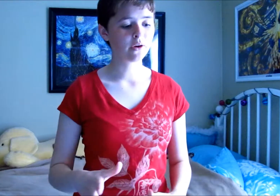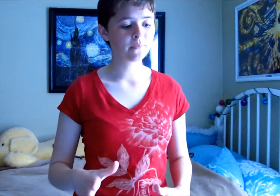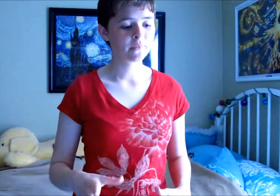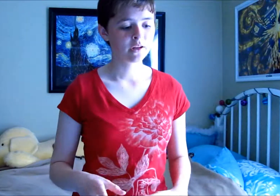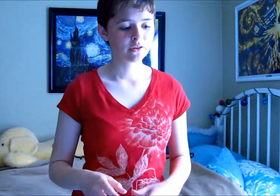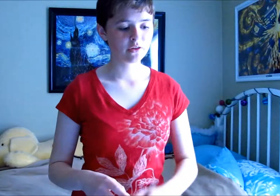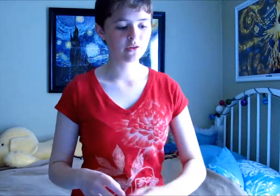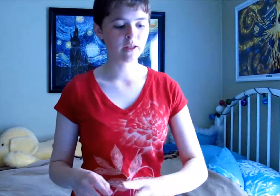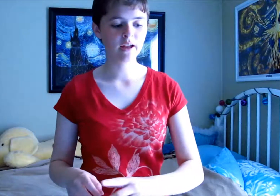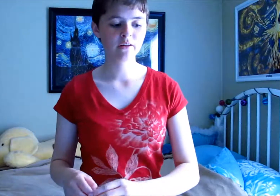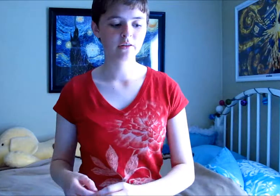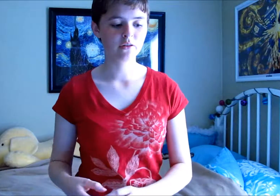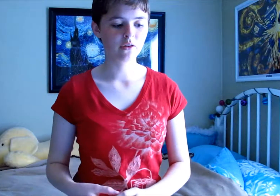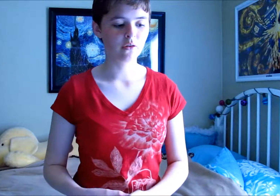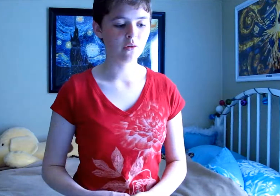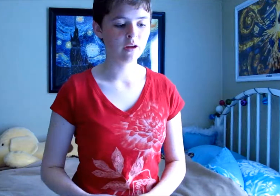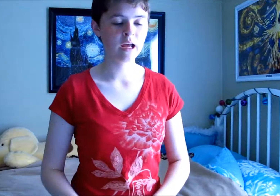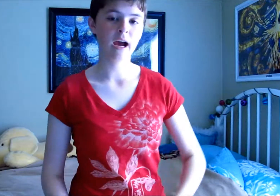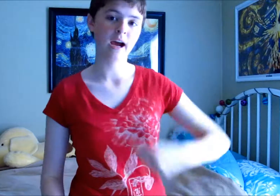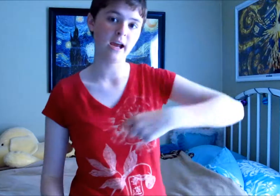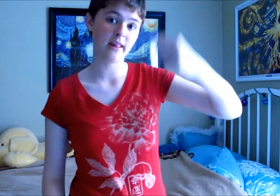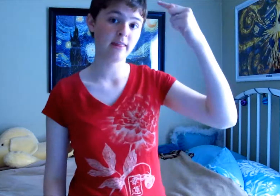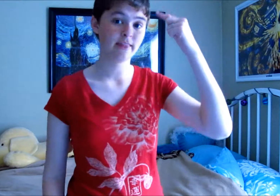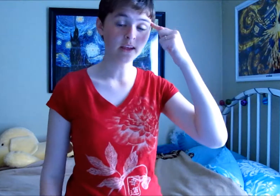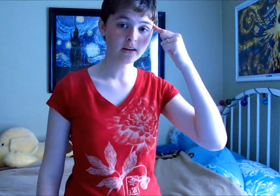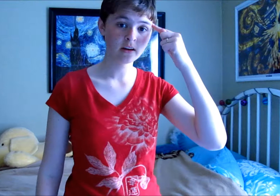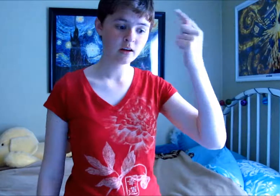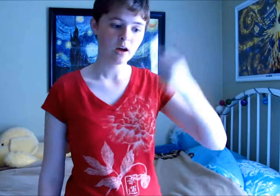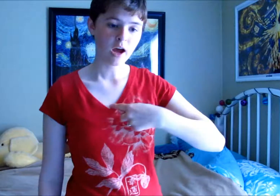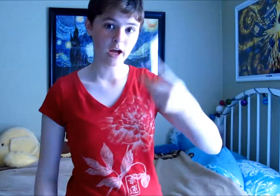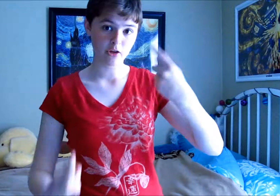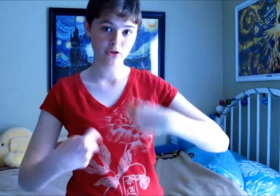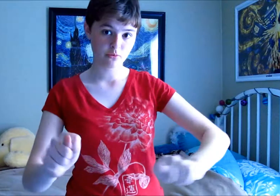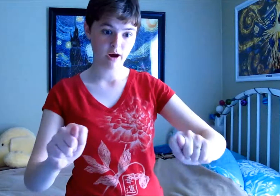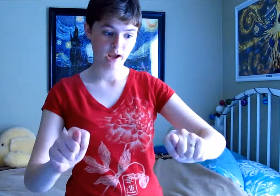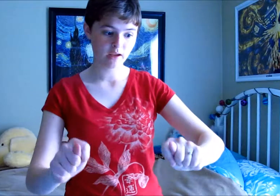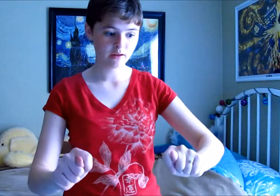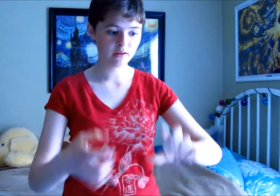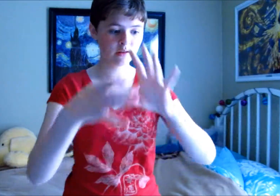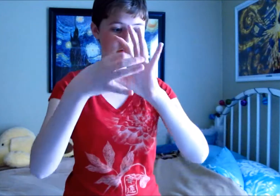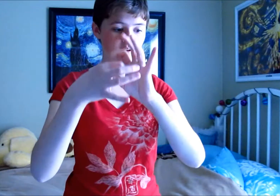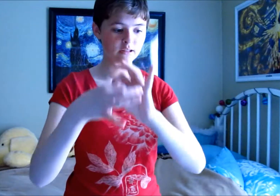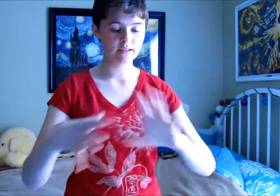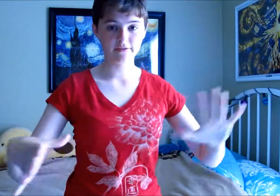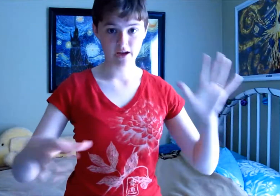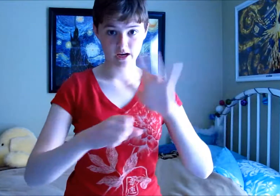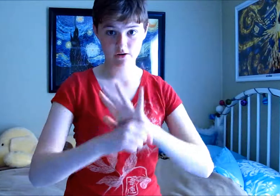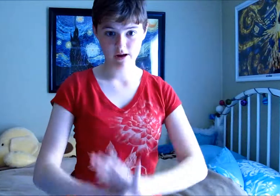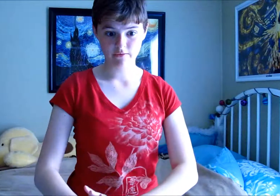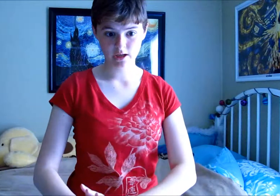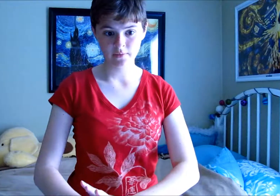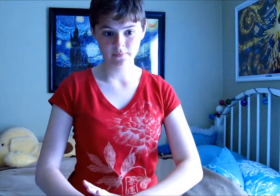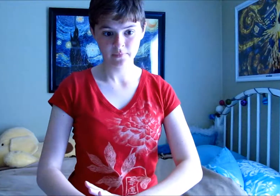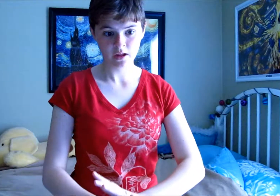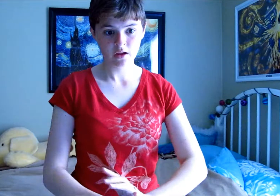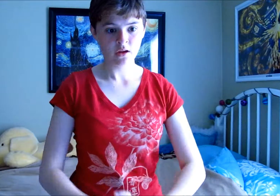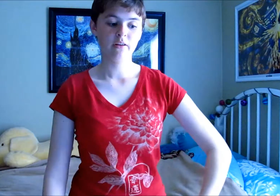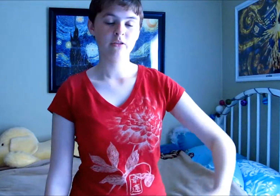So, to do that, you do, I think I'll try defying gravity. You just